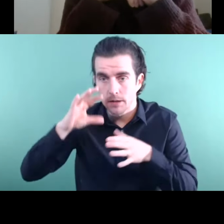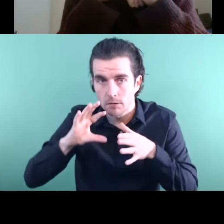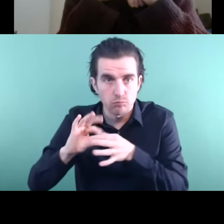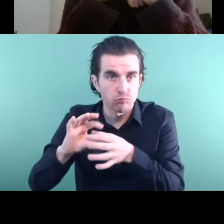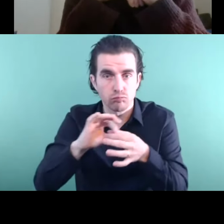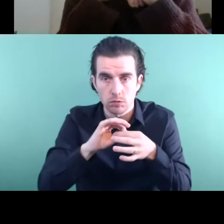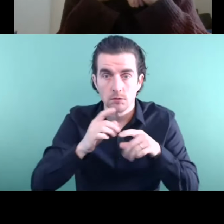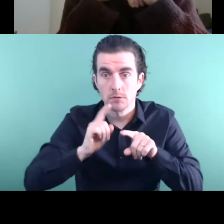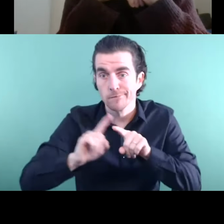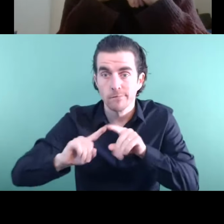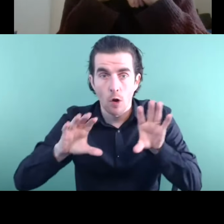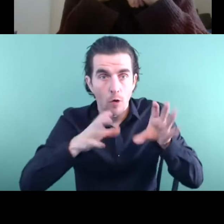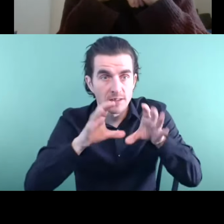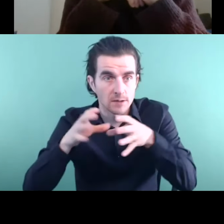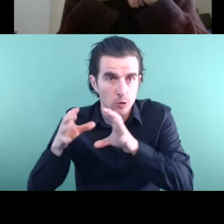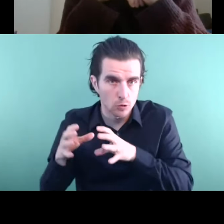unnuanced